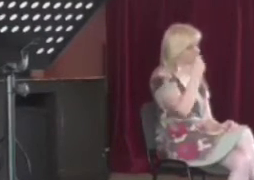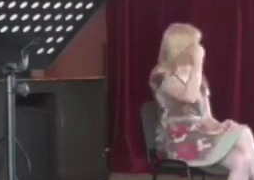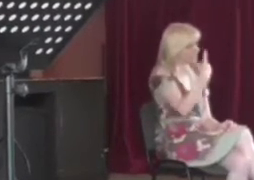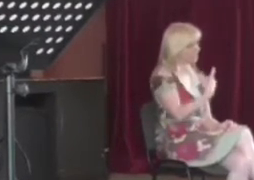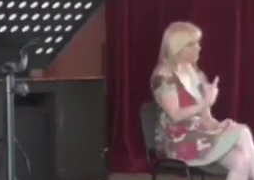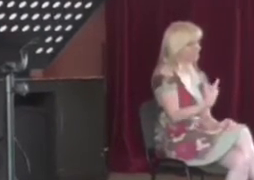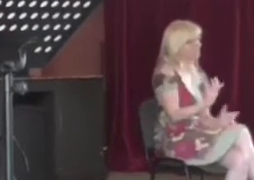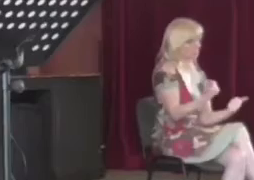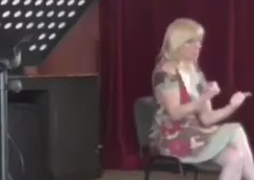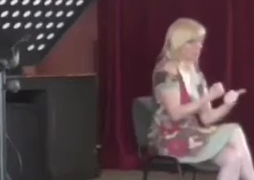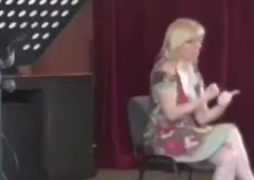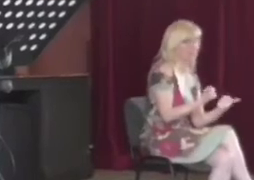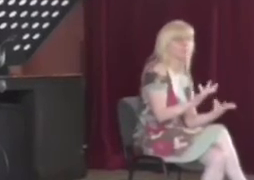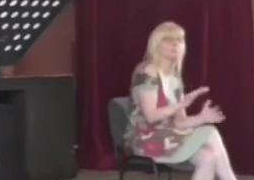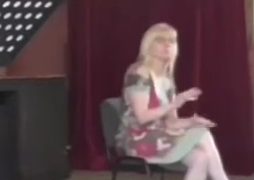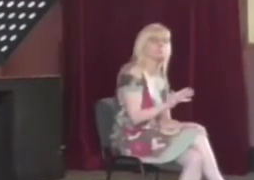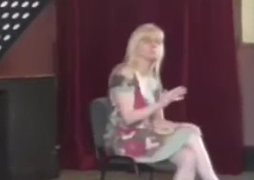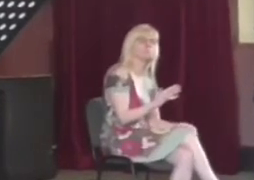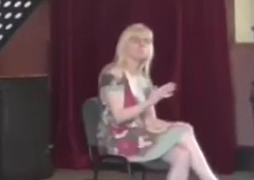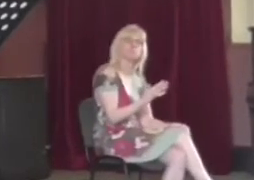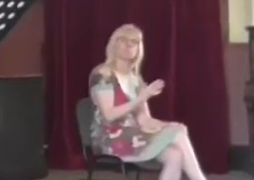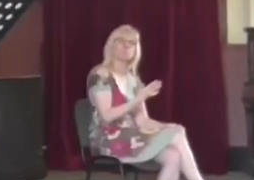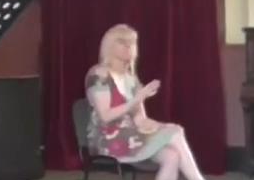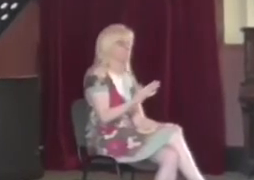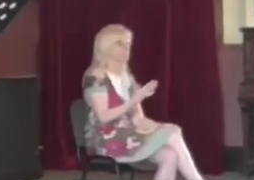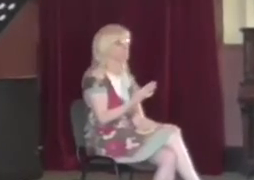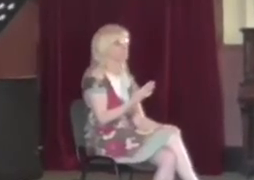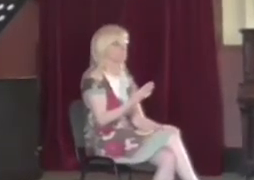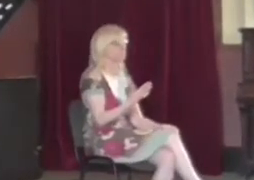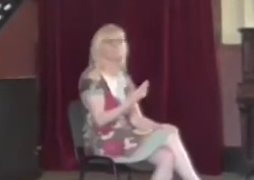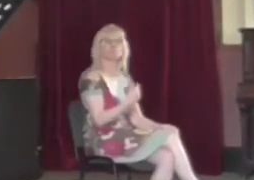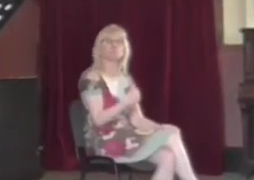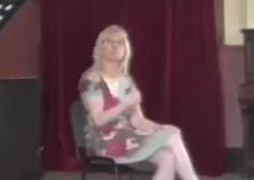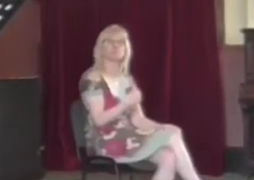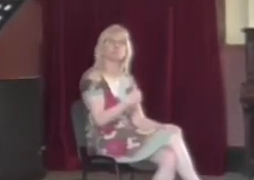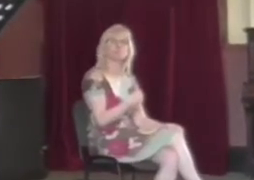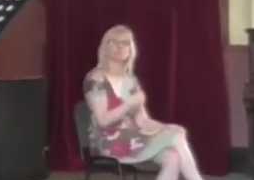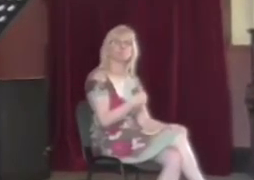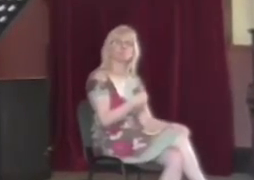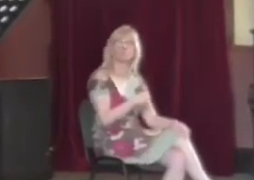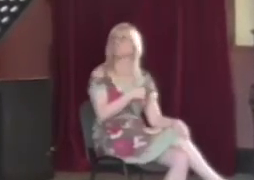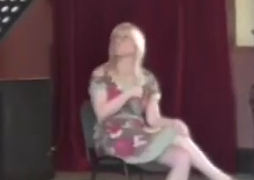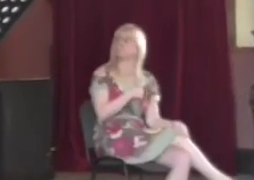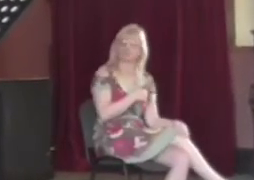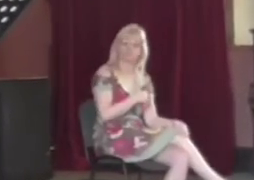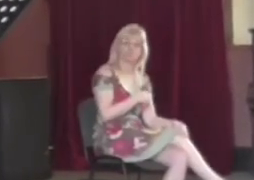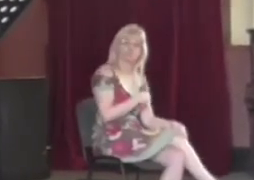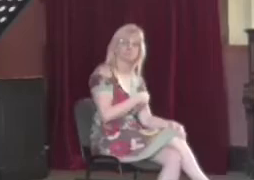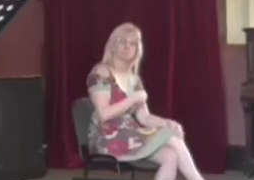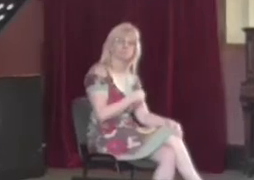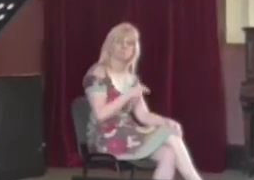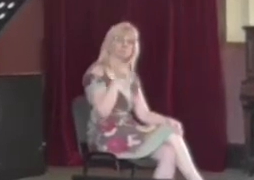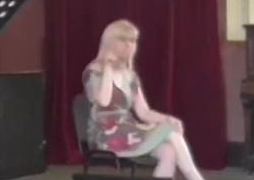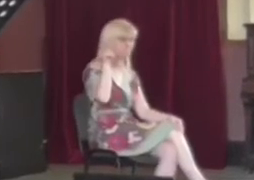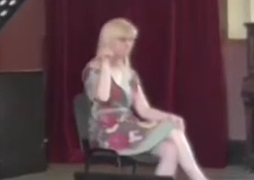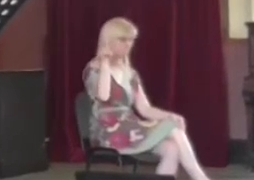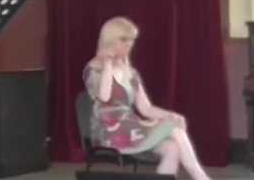seeking actively to destroy the church. Such a man of high power and high